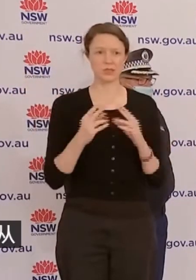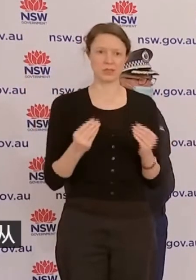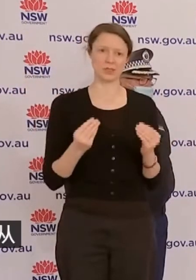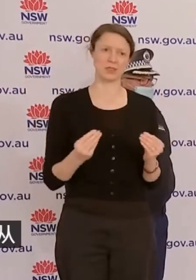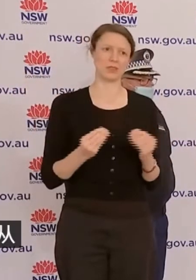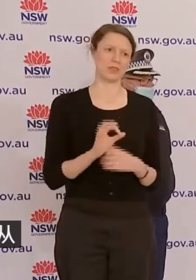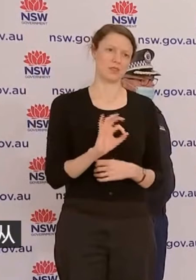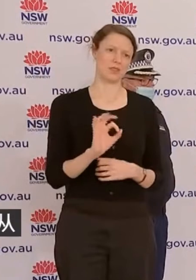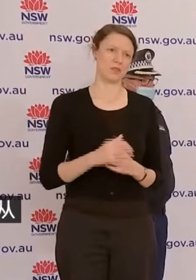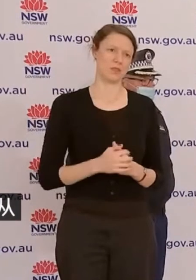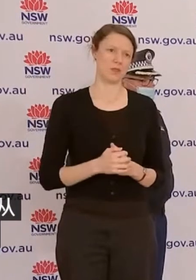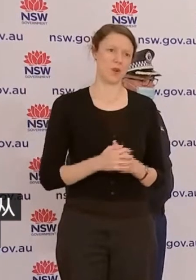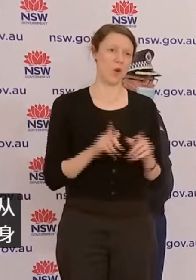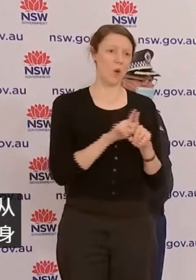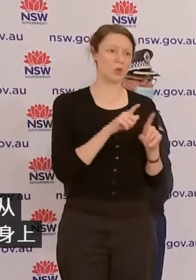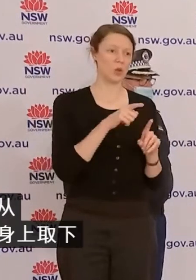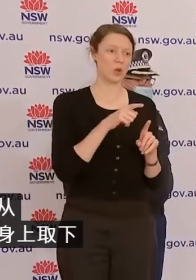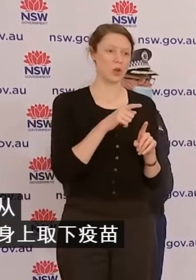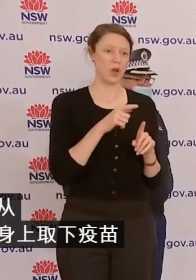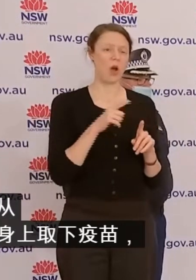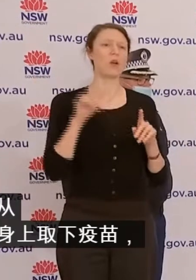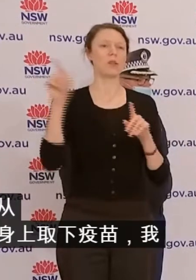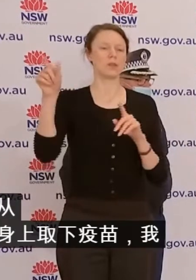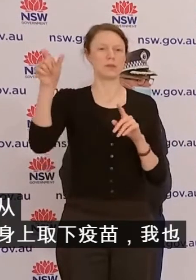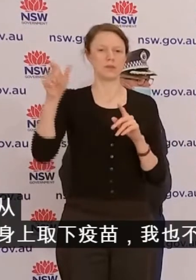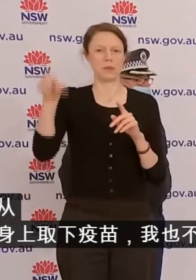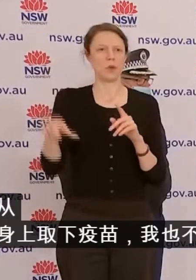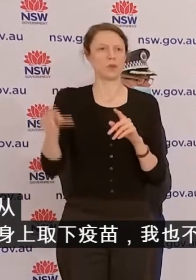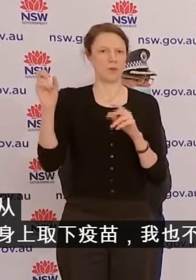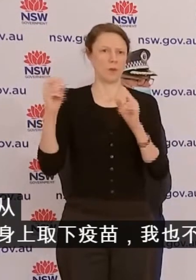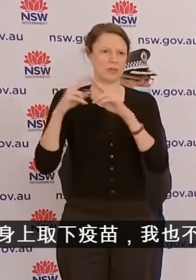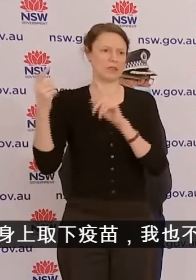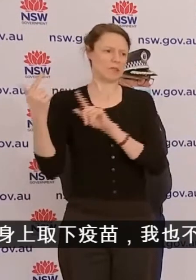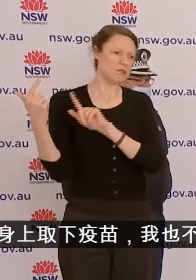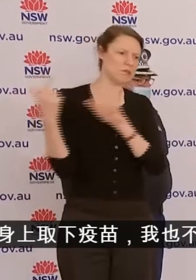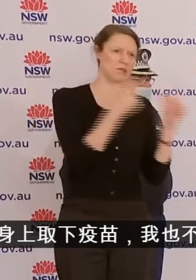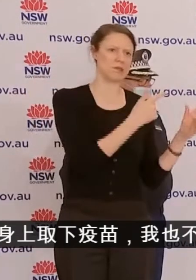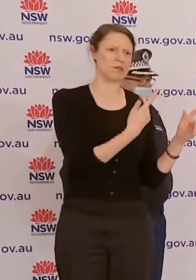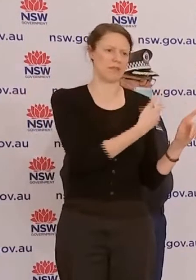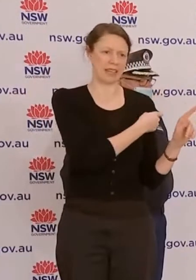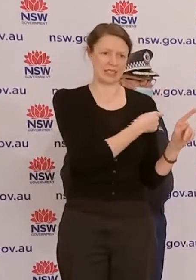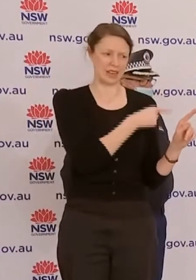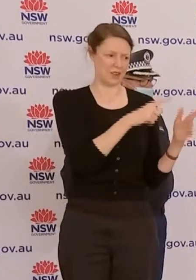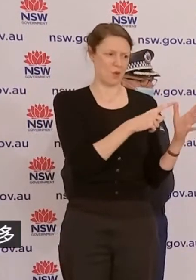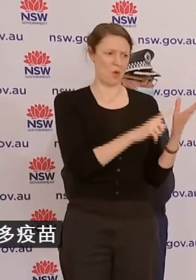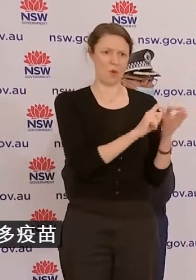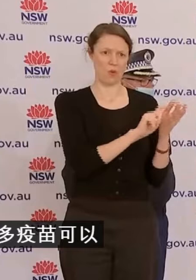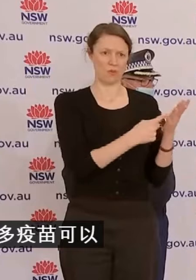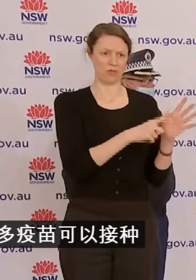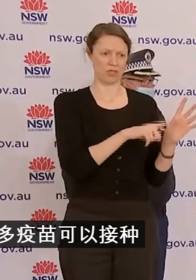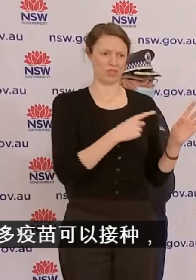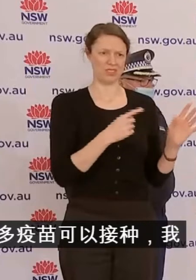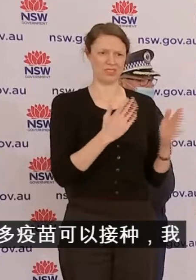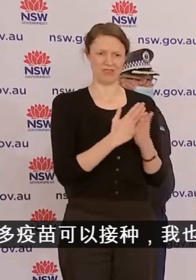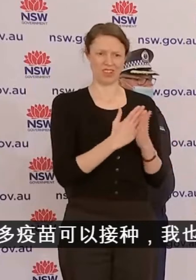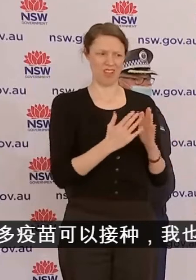off people in Albury, which I also don't agree with. And there is plenty of access